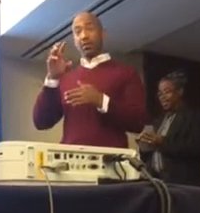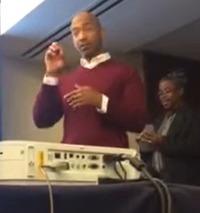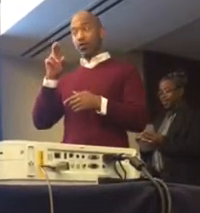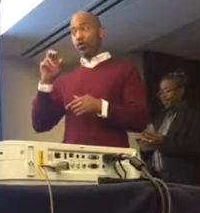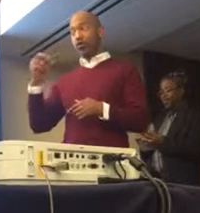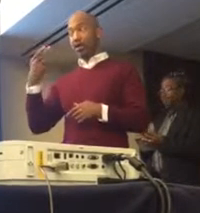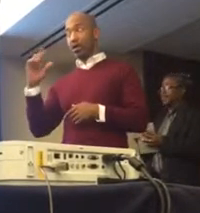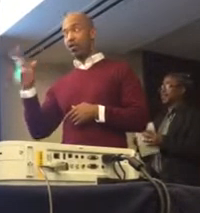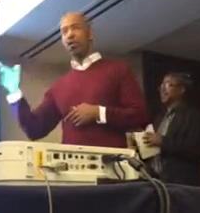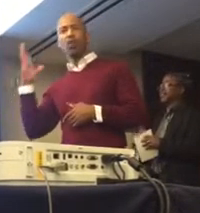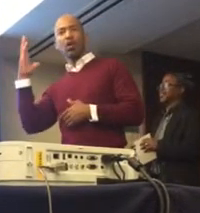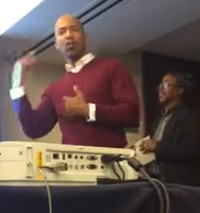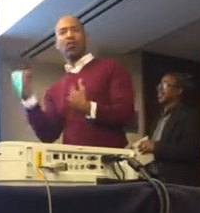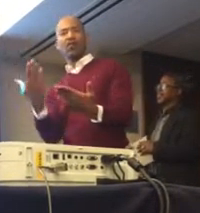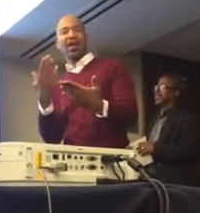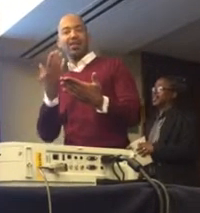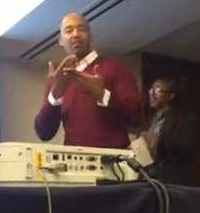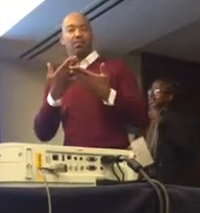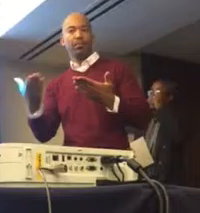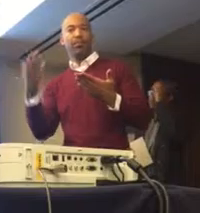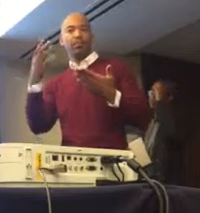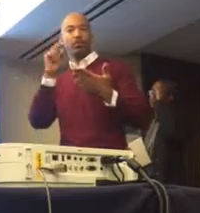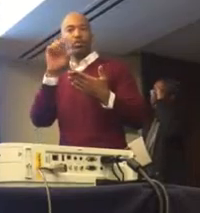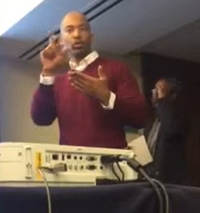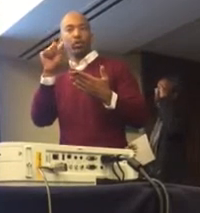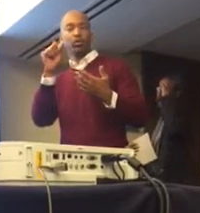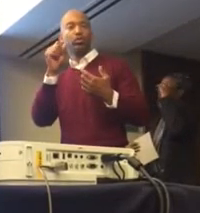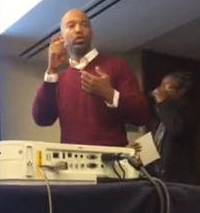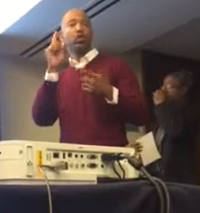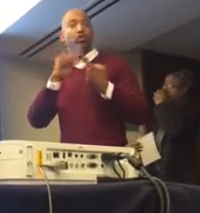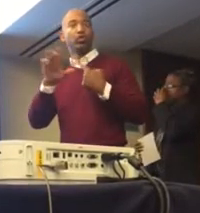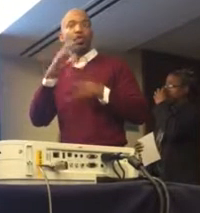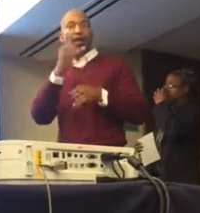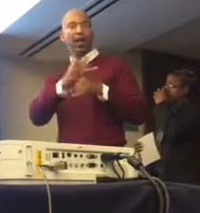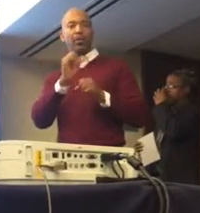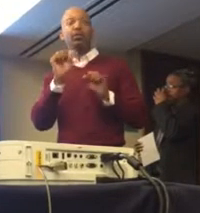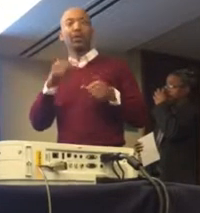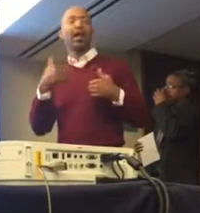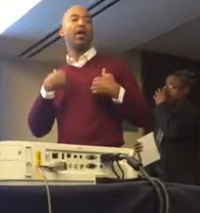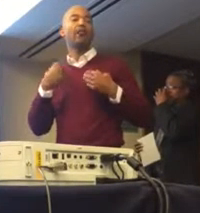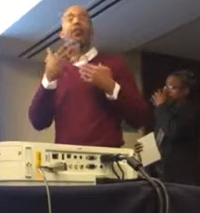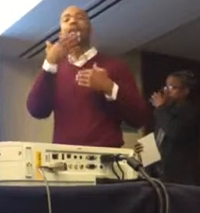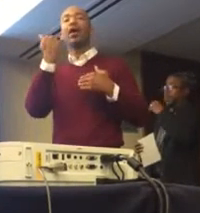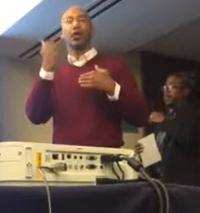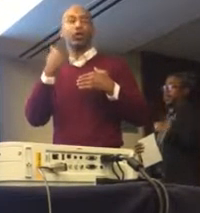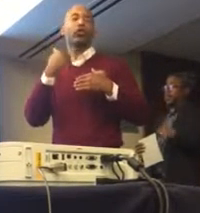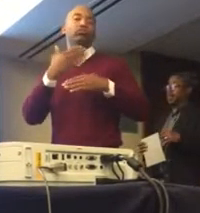to your campuses and start to implement to have more racially inclusive LGBT programming or for your trans students.